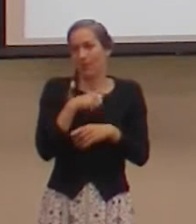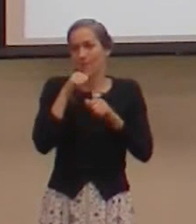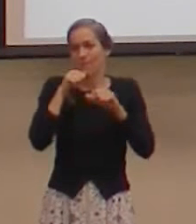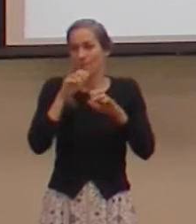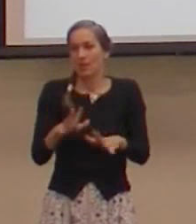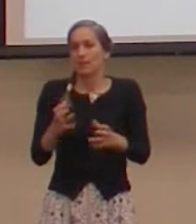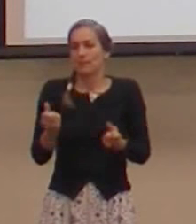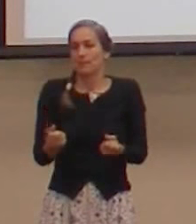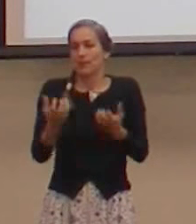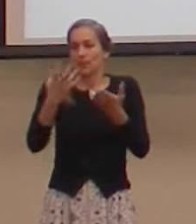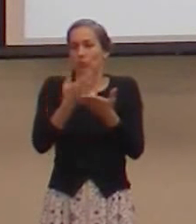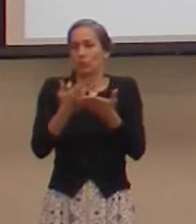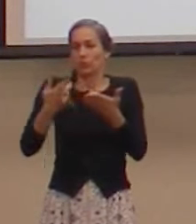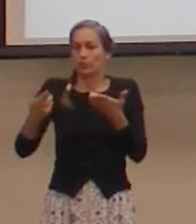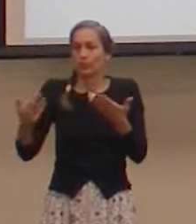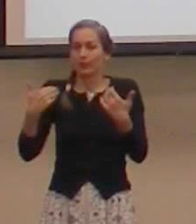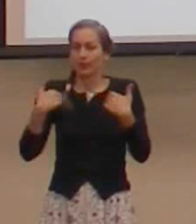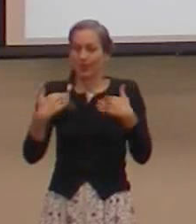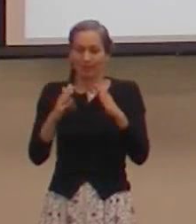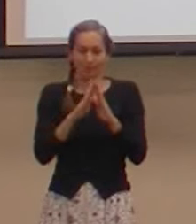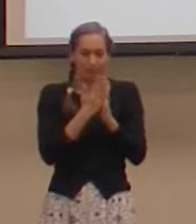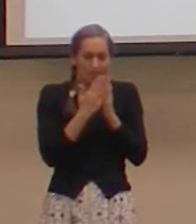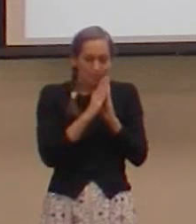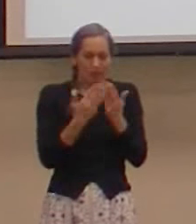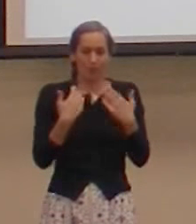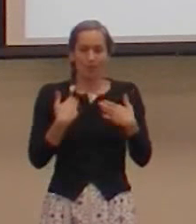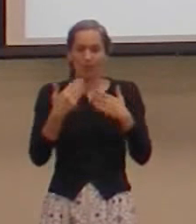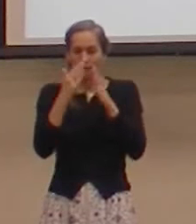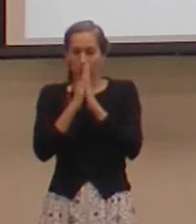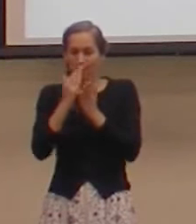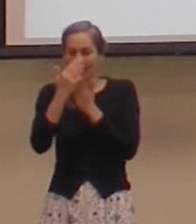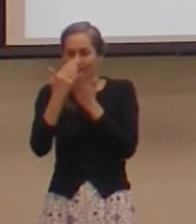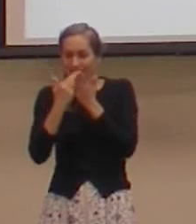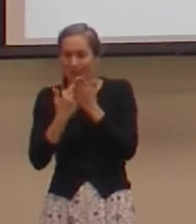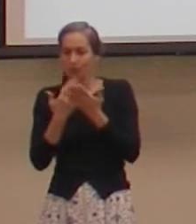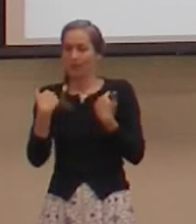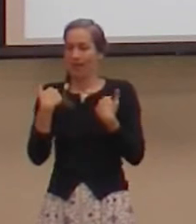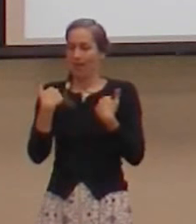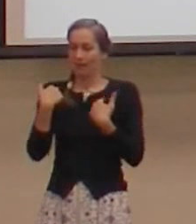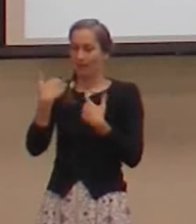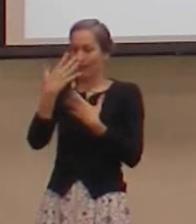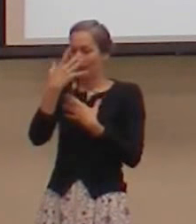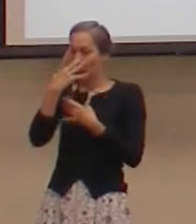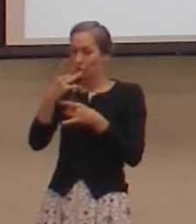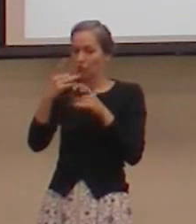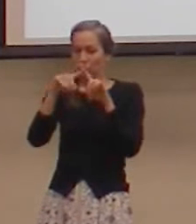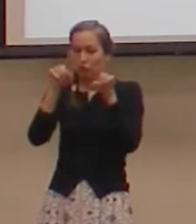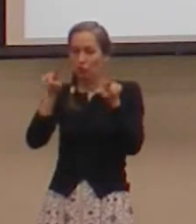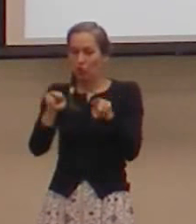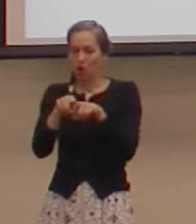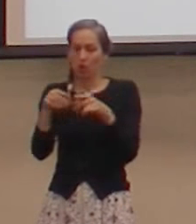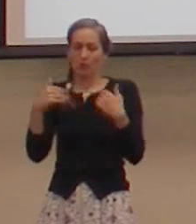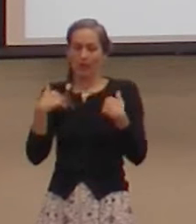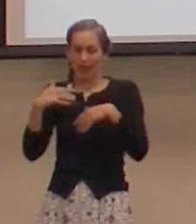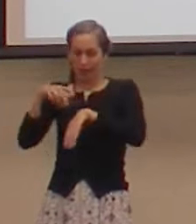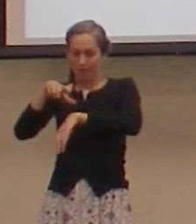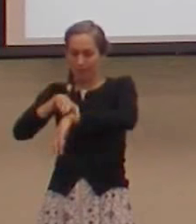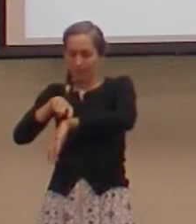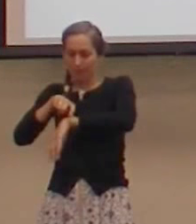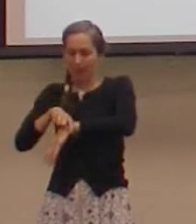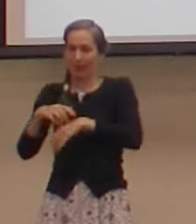resources. We have pamphlets, we have prayer lists, we have interest cards, we have bands, we have pins, we have keychains, we even